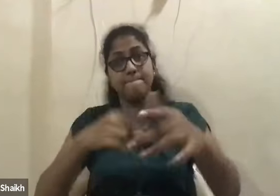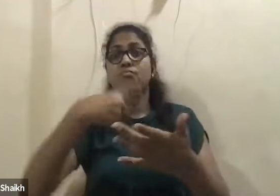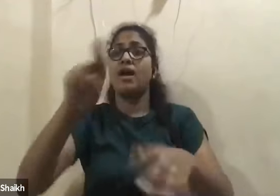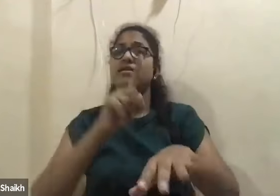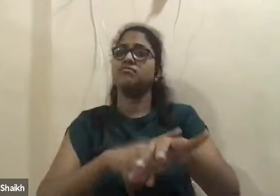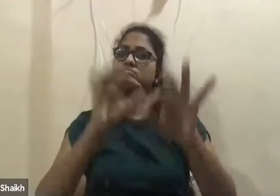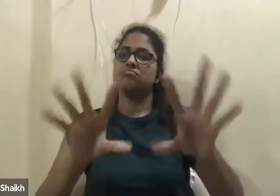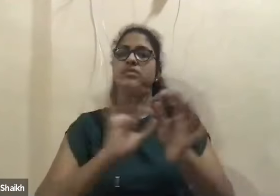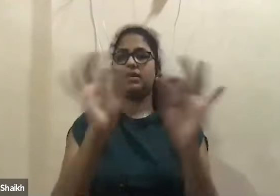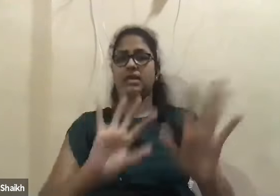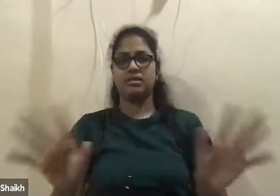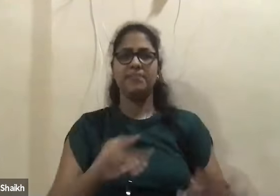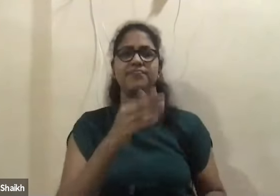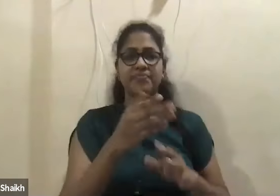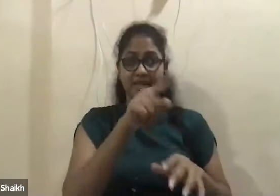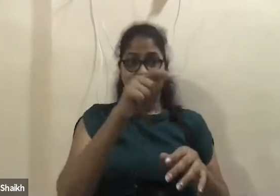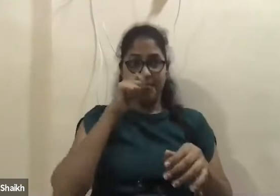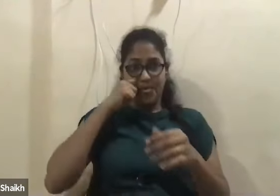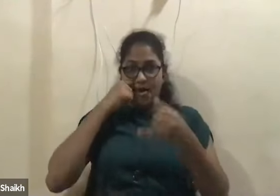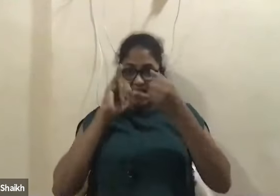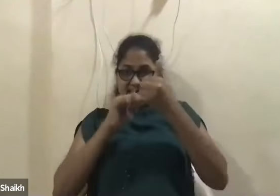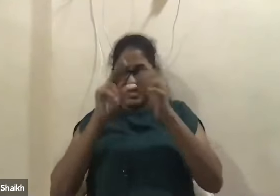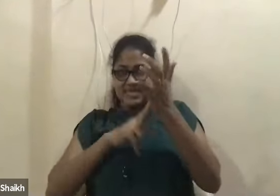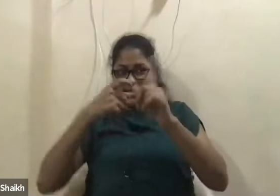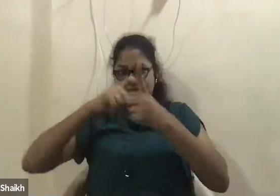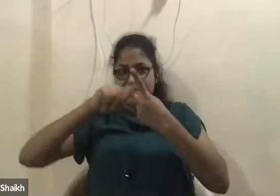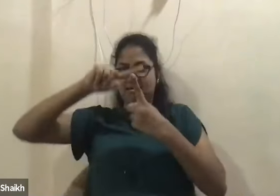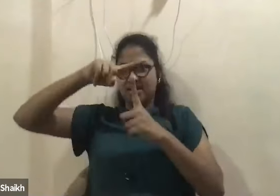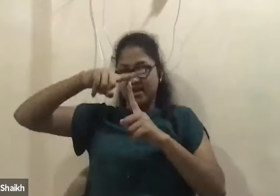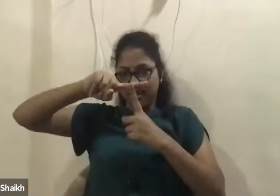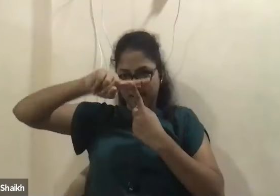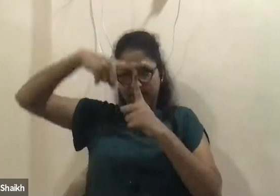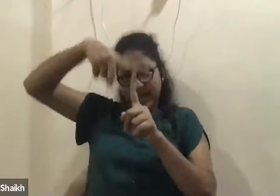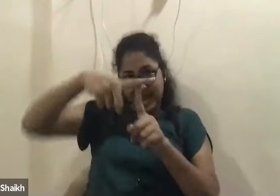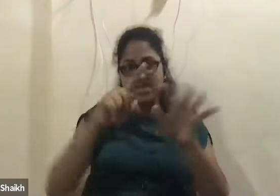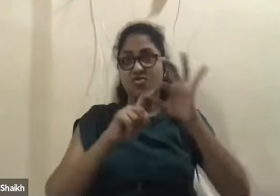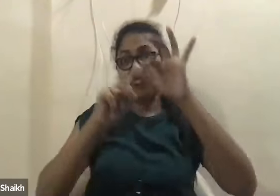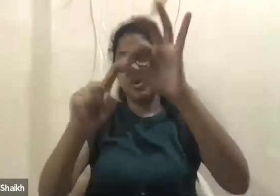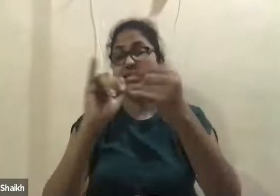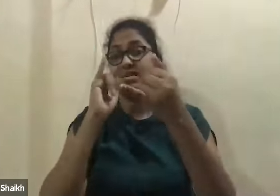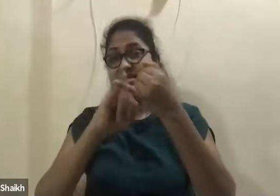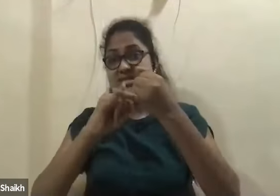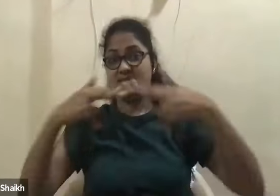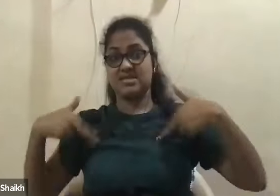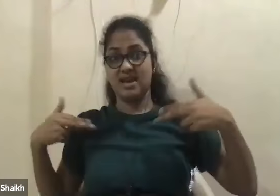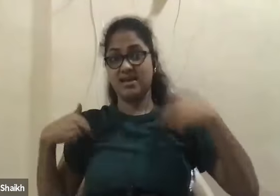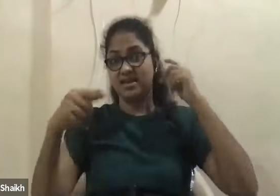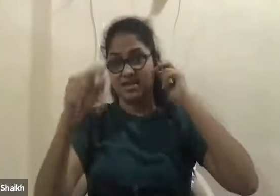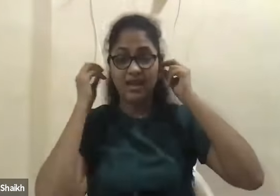I had a weird question to Sanchita ma'am. How can things go south in this